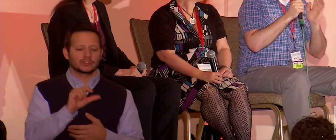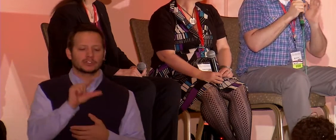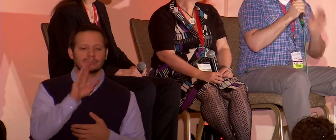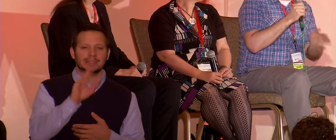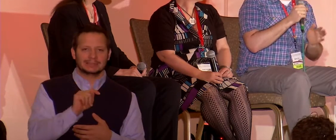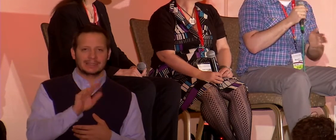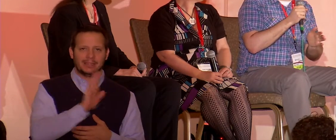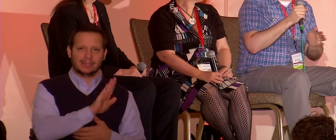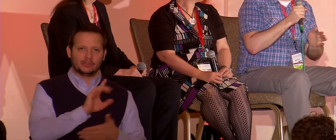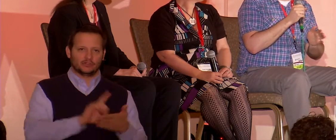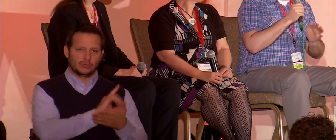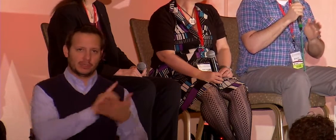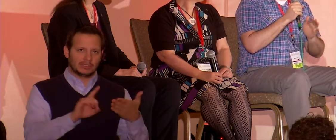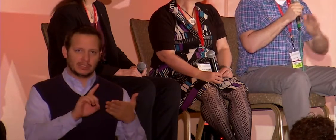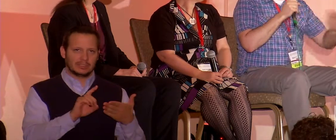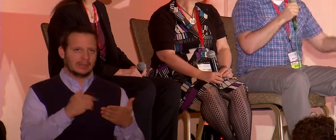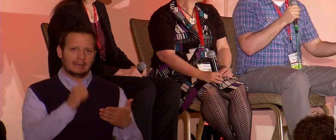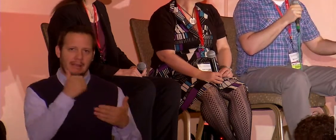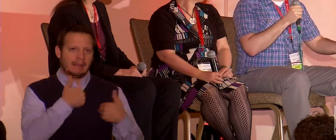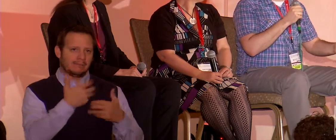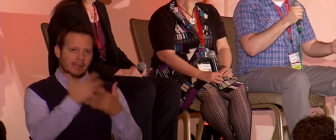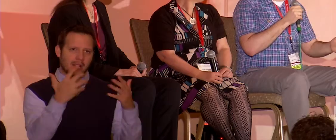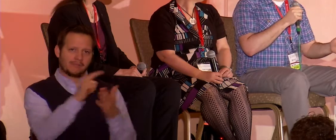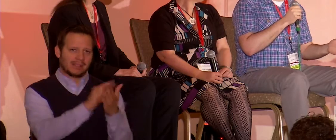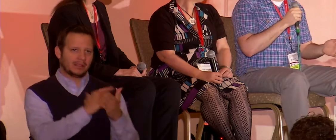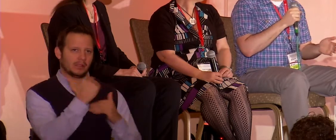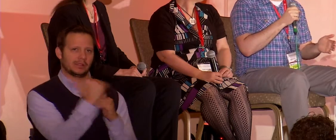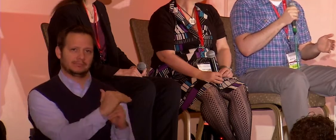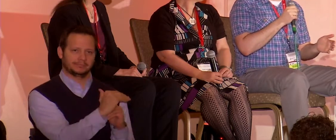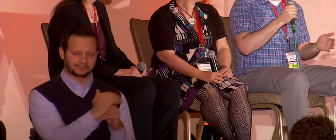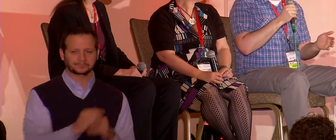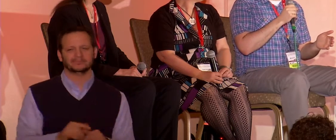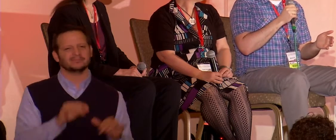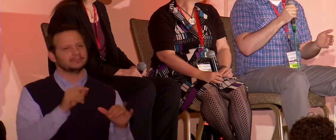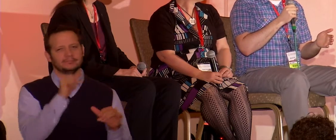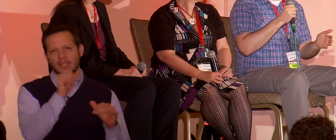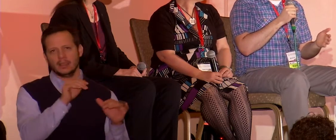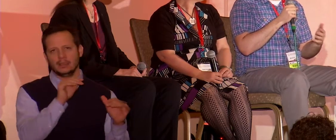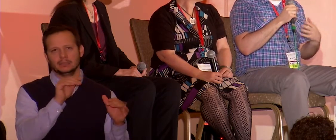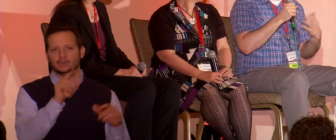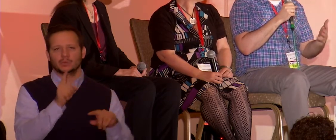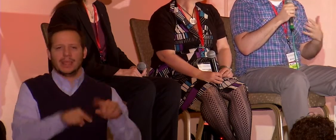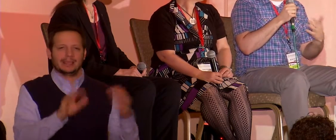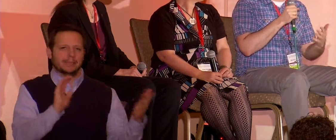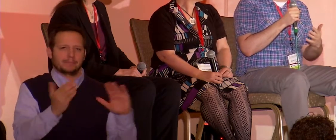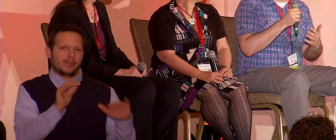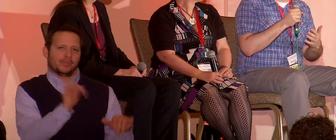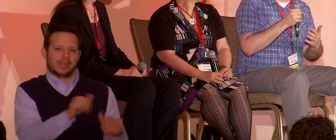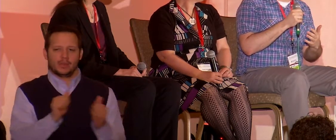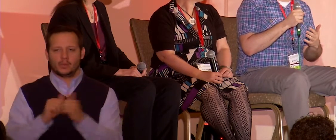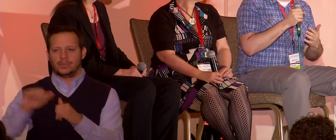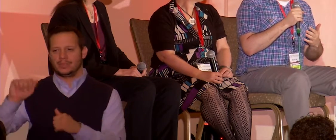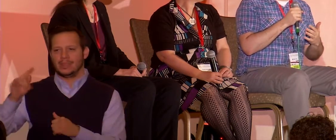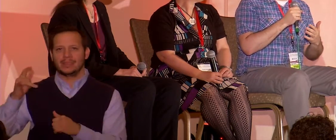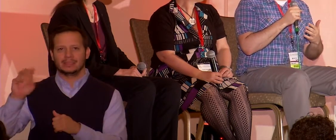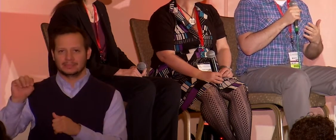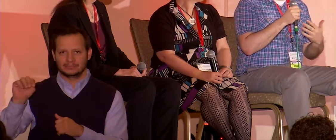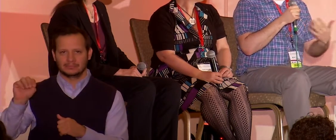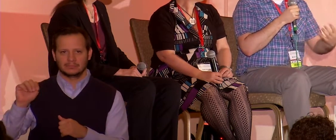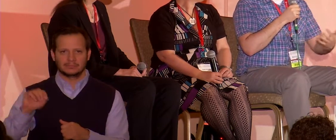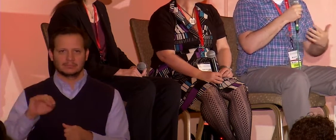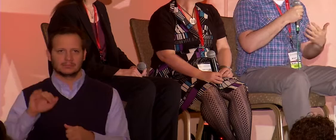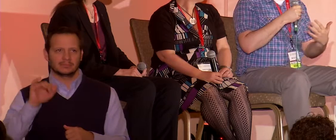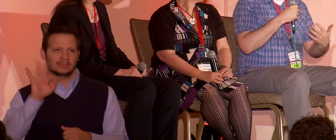literal, legal way doesn't compare to how we experience discrimination in the atheist community. And if we try to assert that those experiences are the